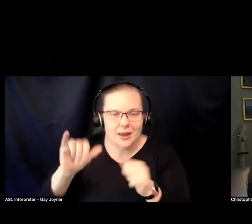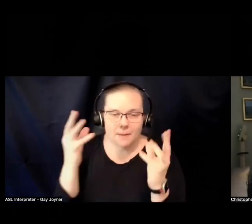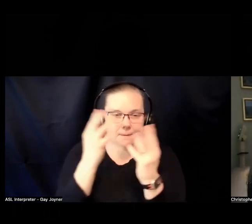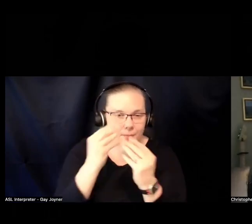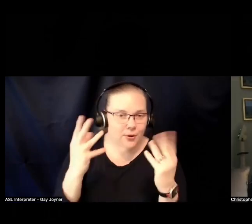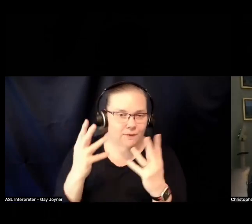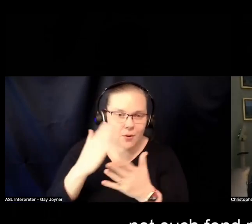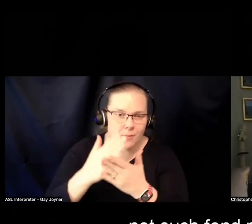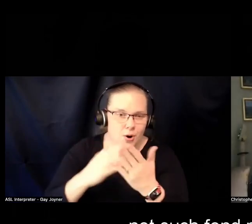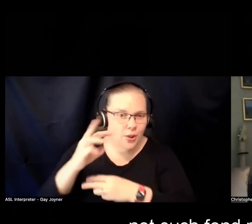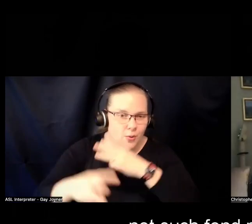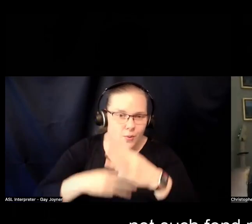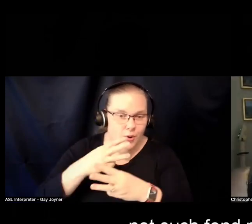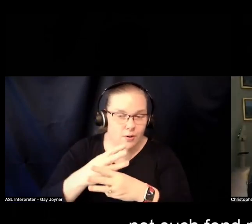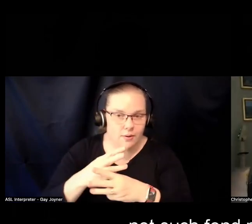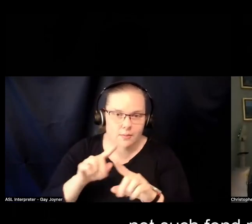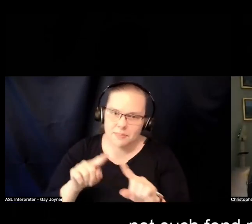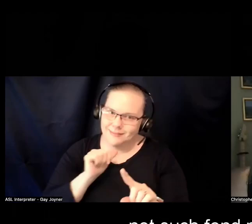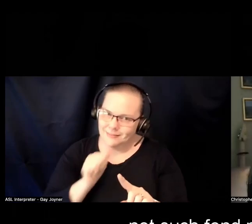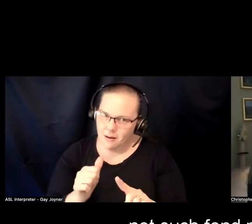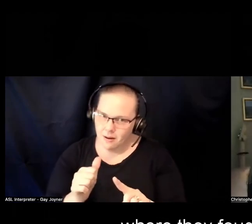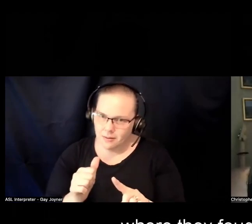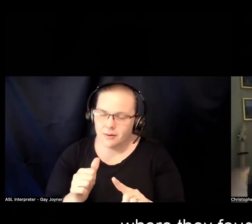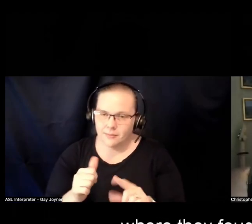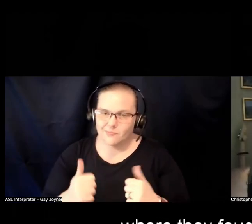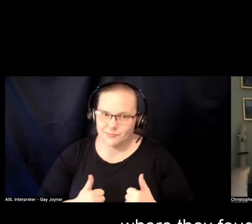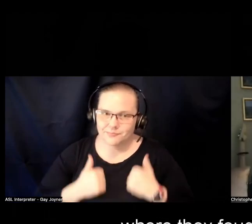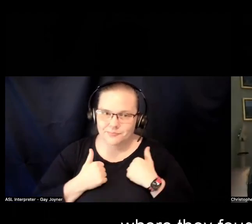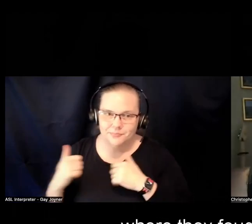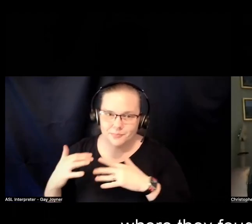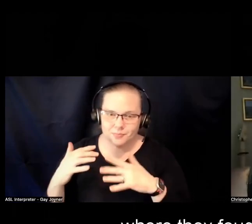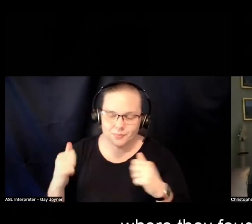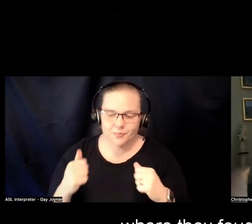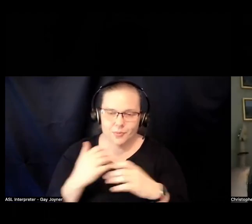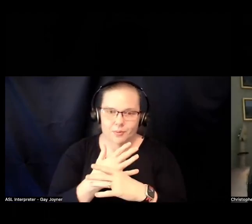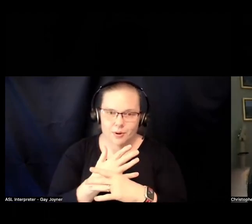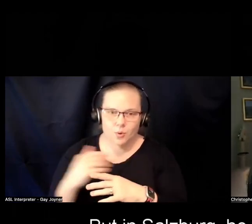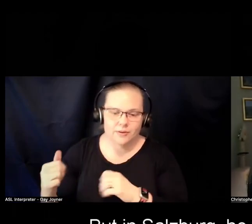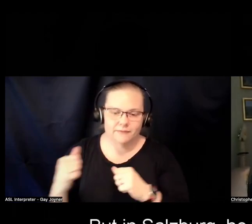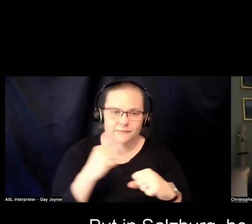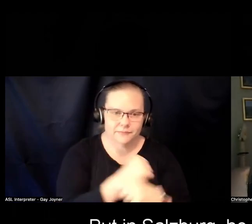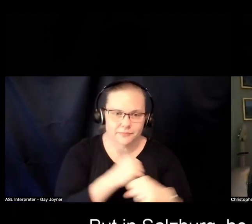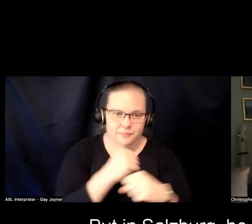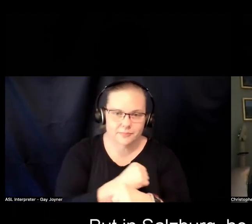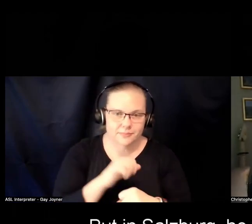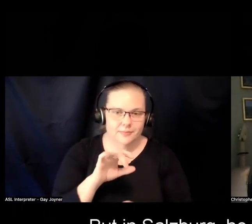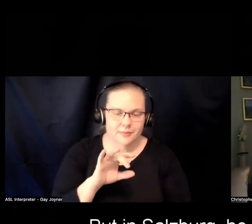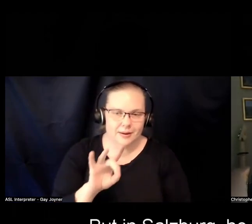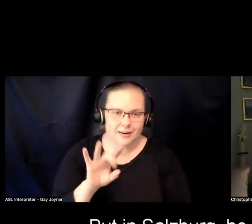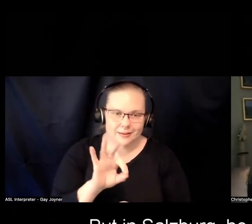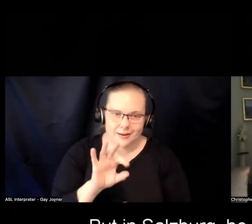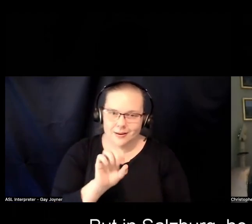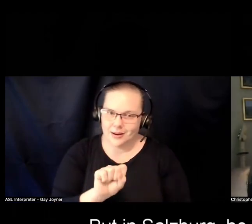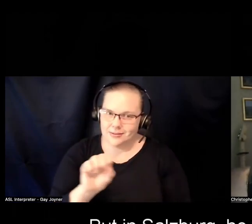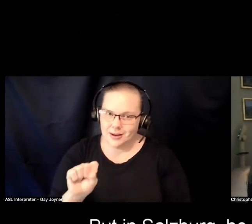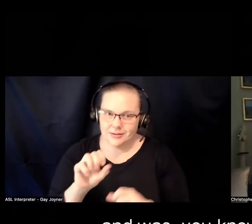the world. Not such fond memories of Leipzig, Germany, where they fought against 800 SS men. But in Salzburg, he was